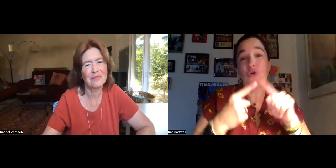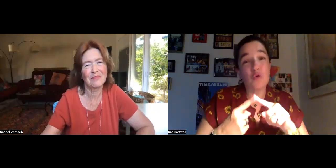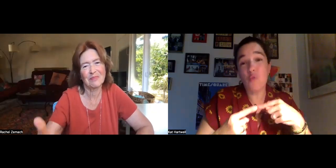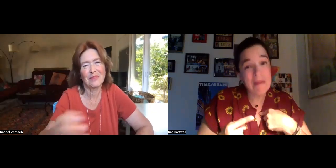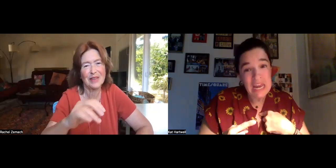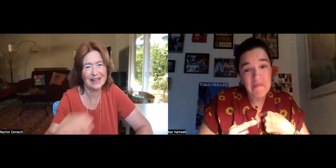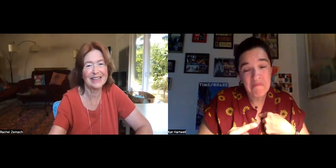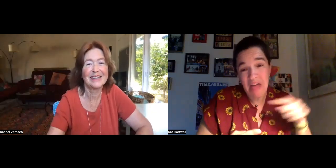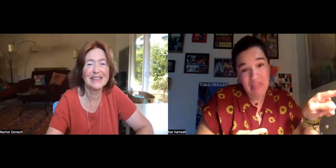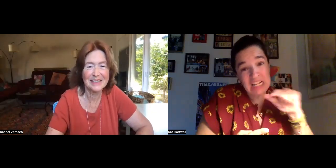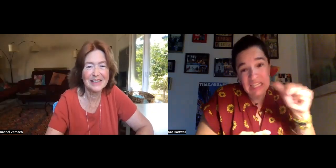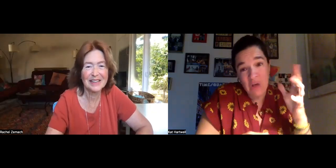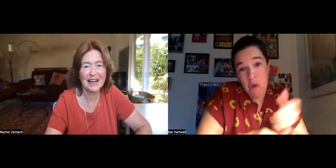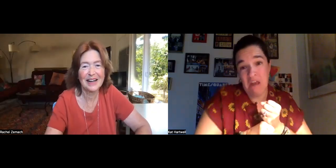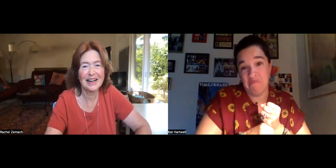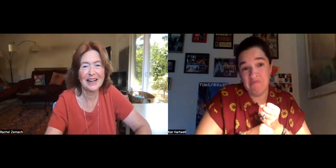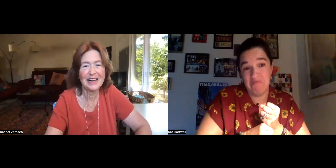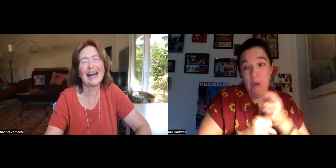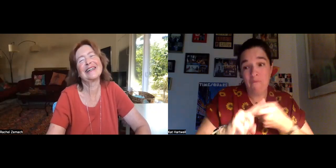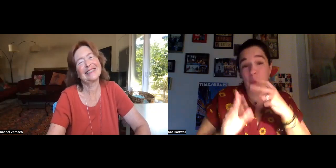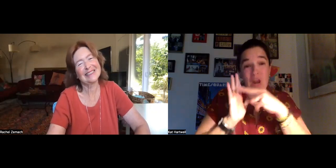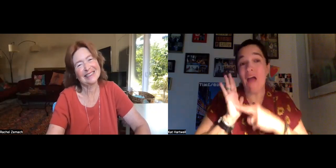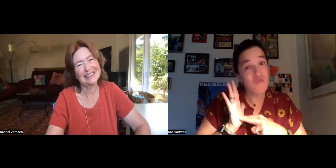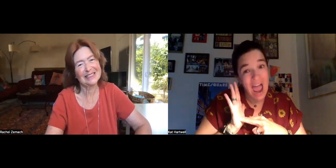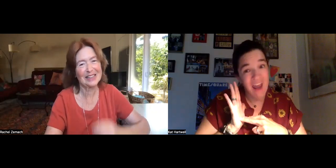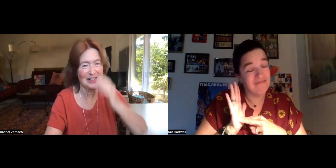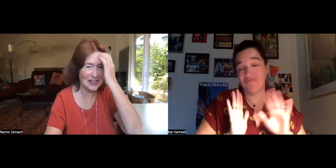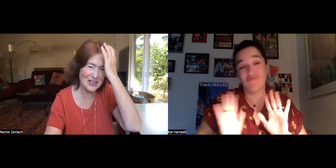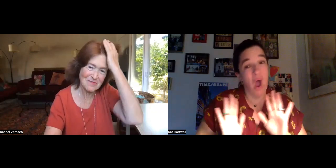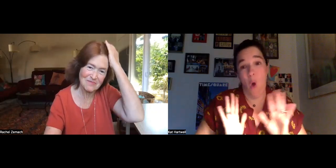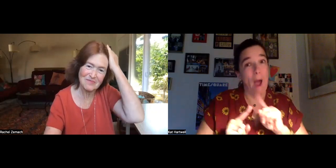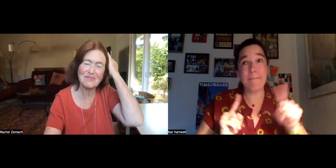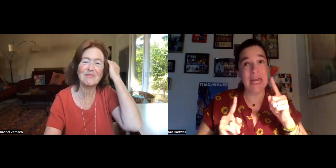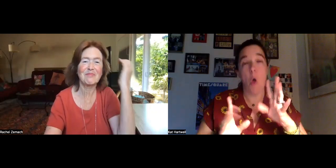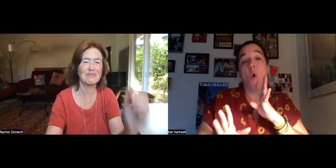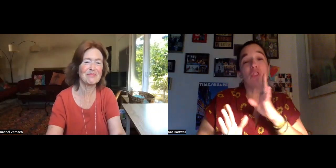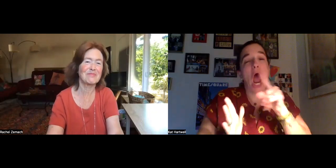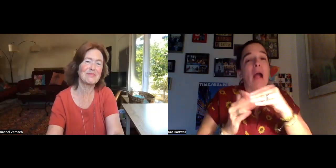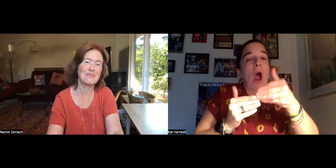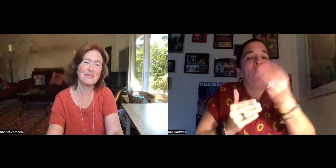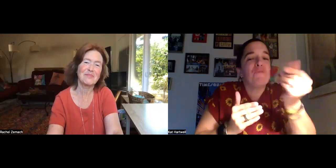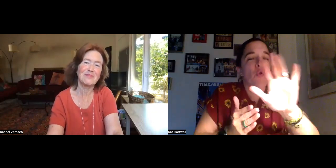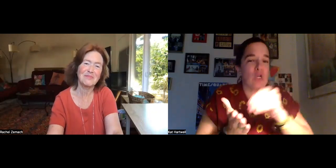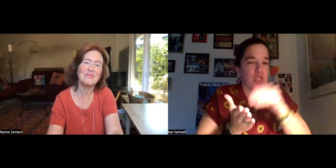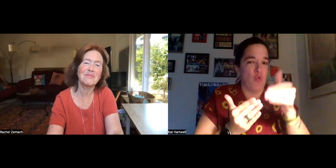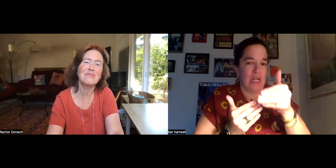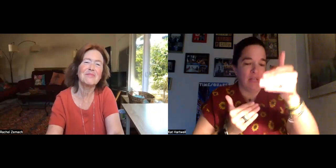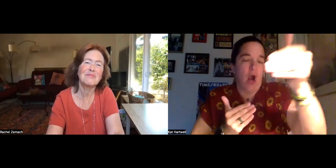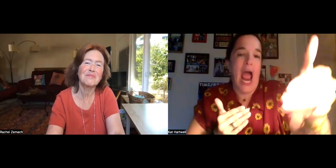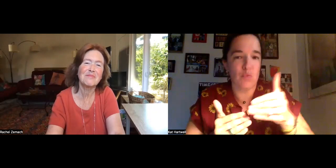To me, they didn't win. But I ran. No, I mean, we'll talk about Blue Tunic as we